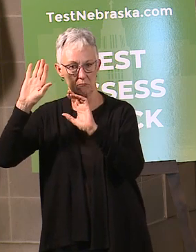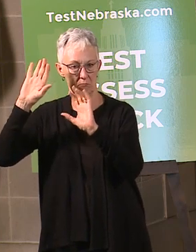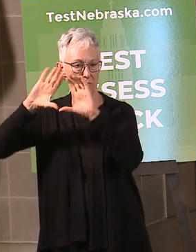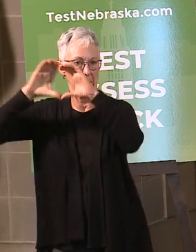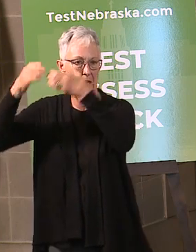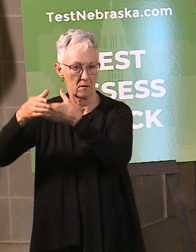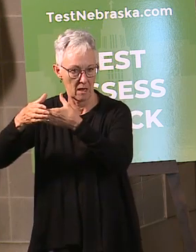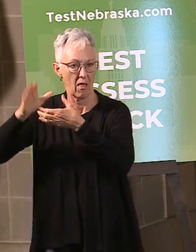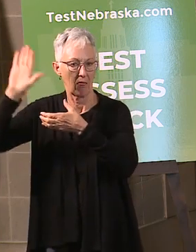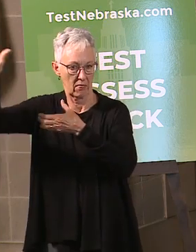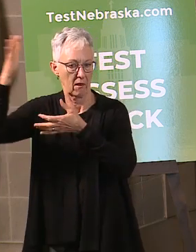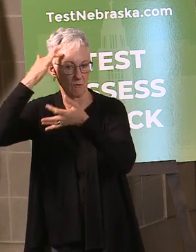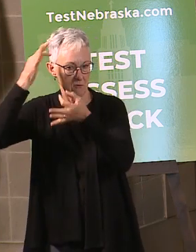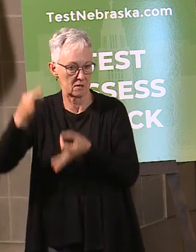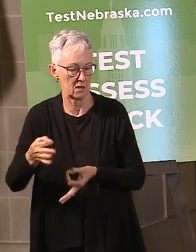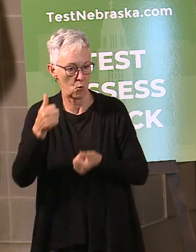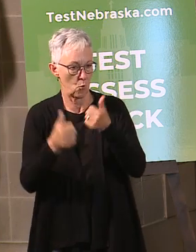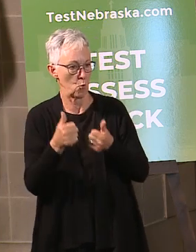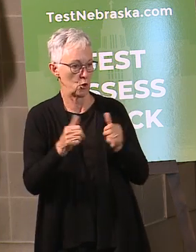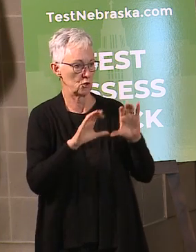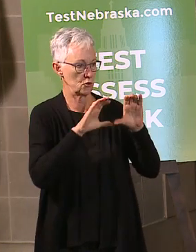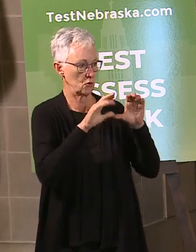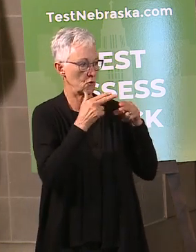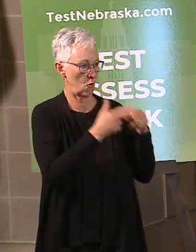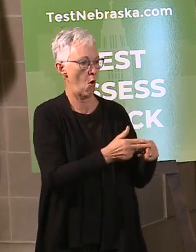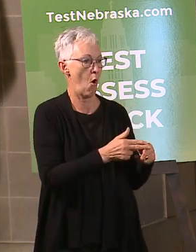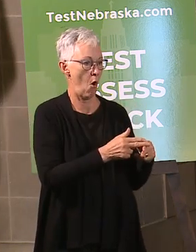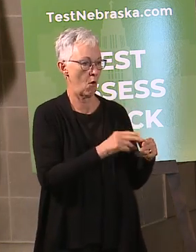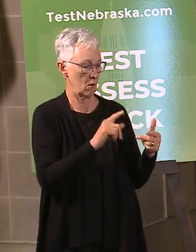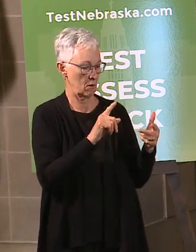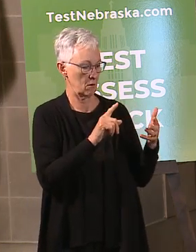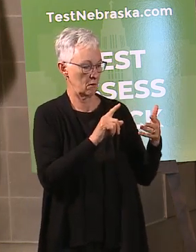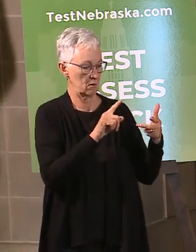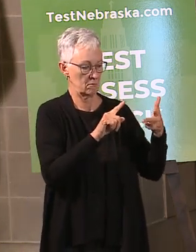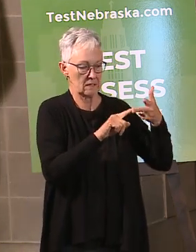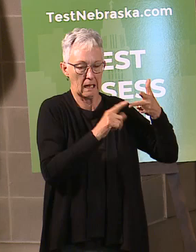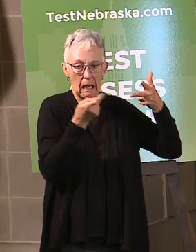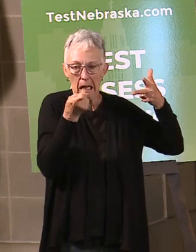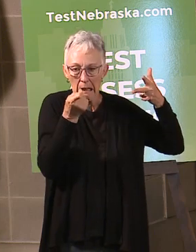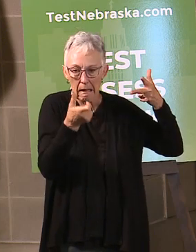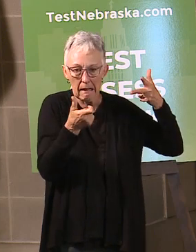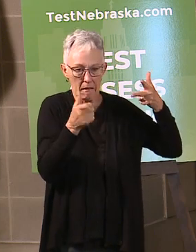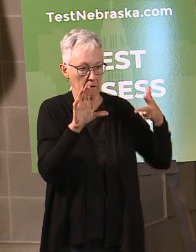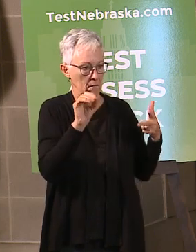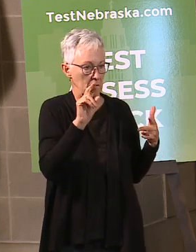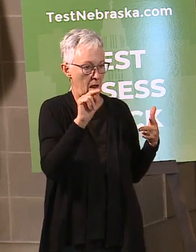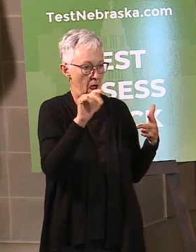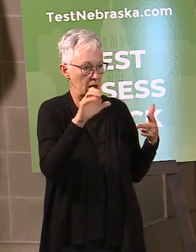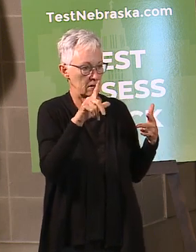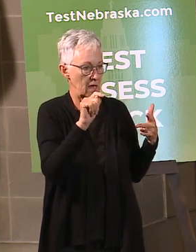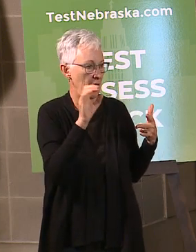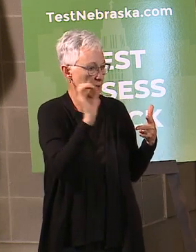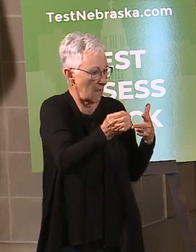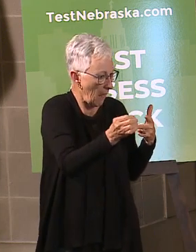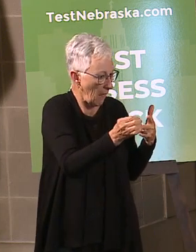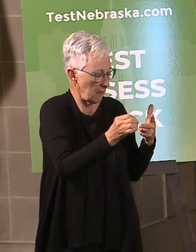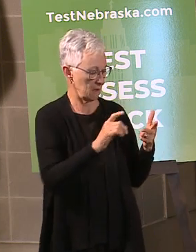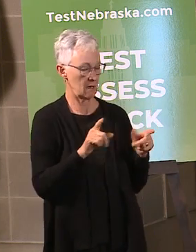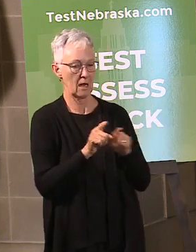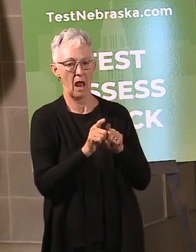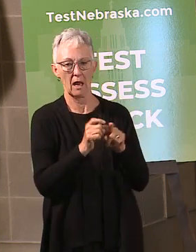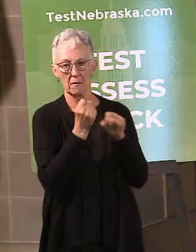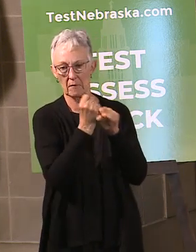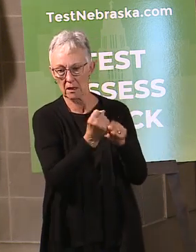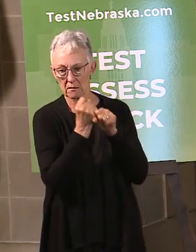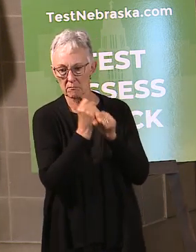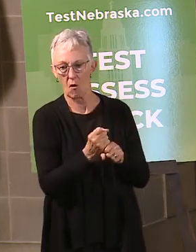out to folks. But it includes categories of sports that will be available, not only baseball and softball we talked about, but tennis and